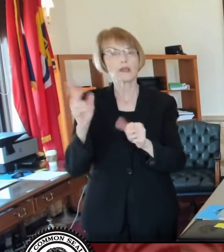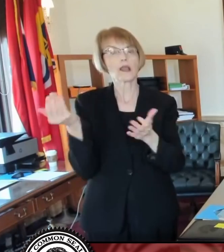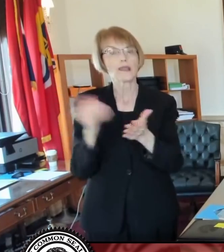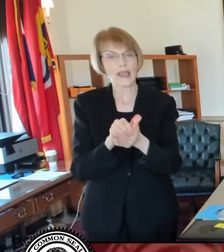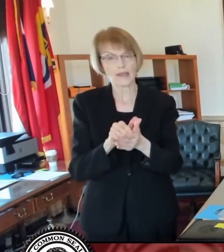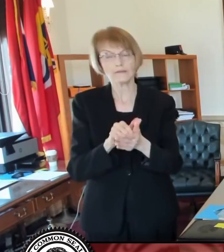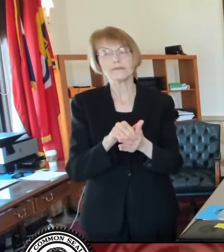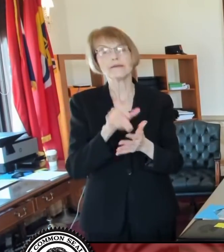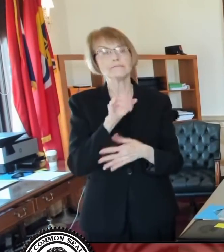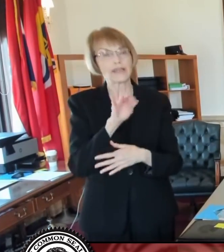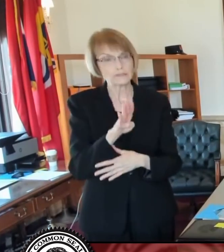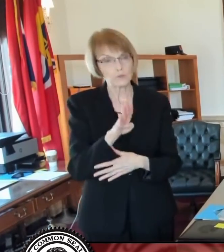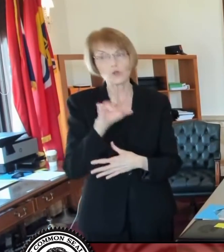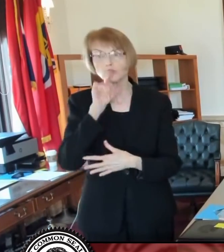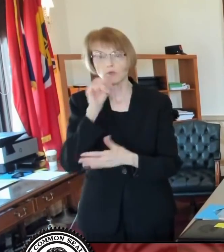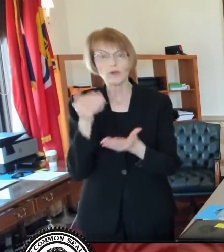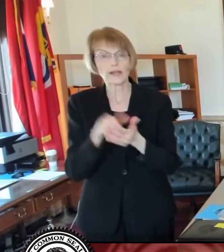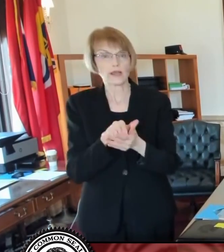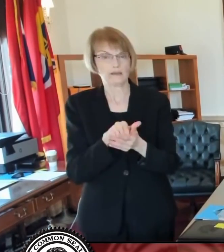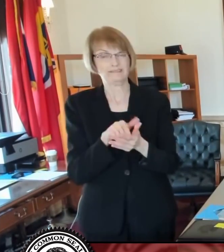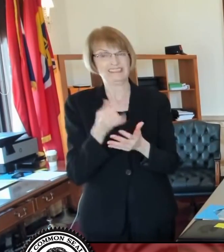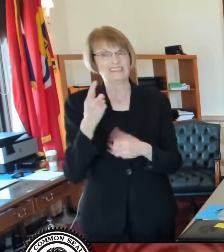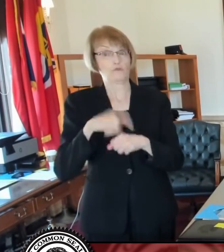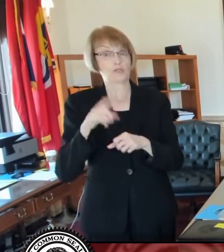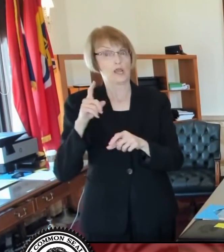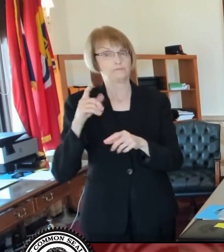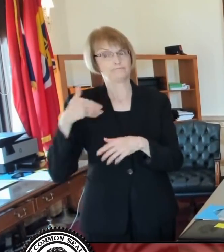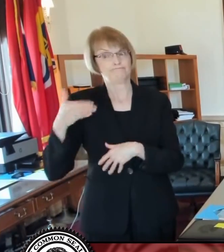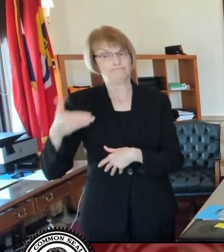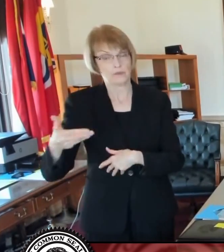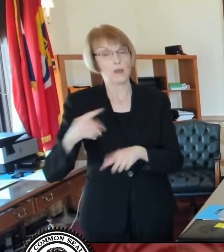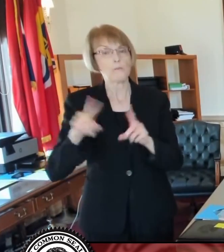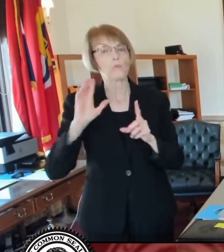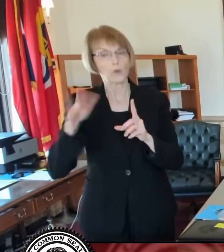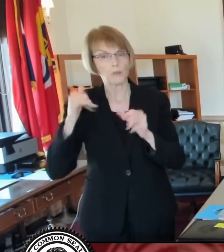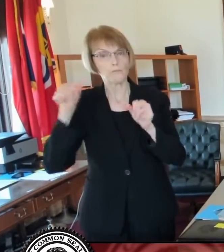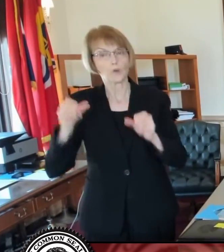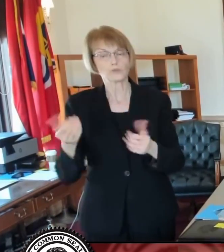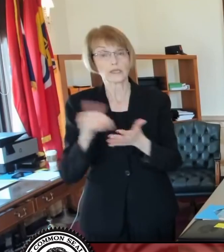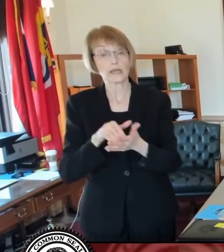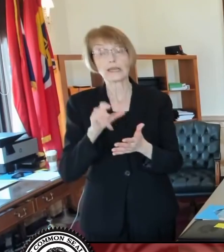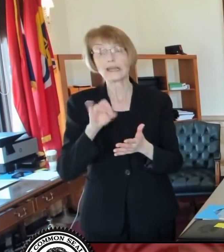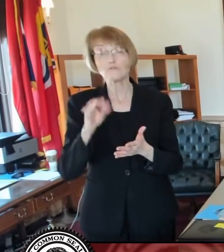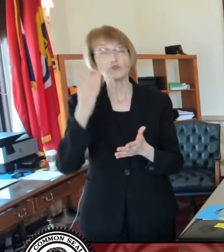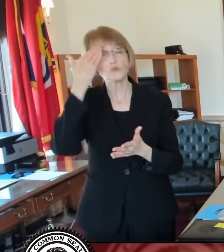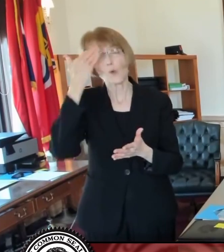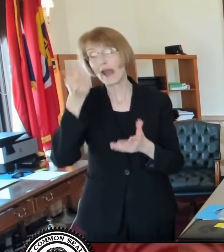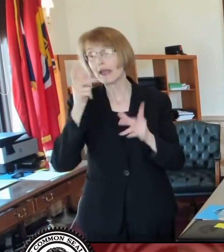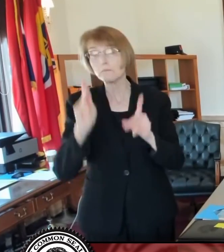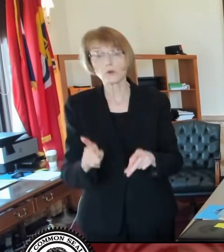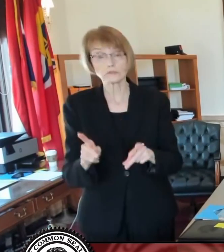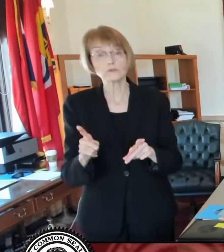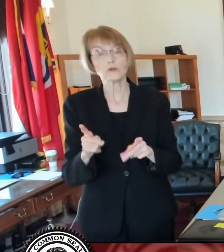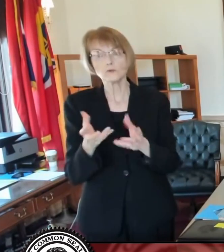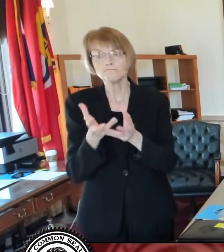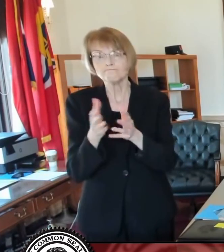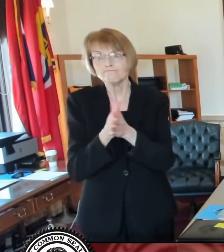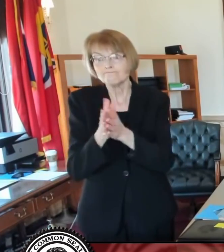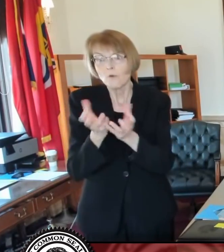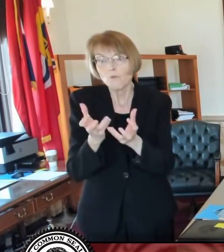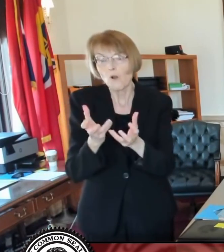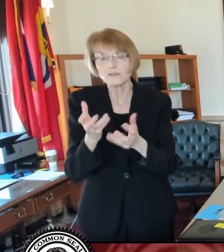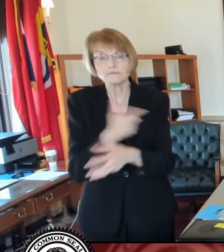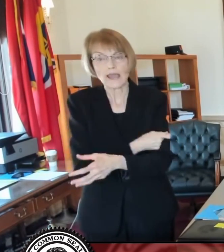Twitter. Again, we've posted a number of times. If you know anyone who wants to get the COVID vaccine, and City of St.